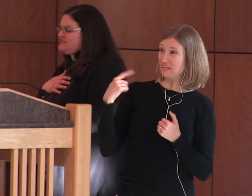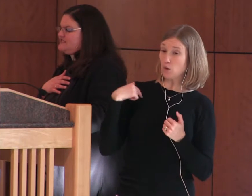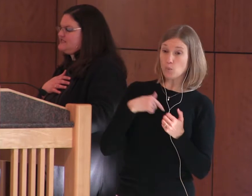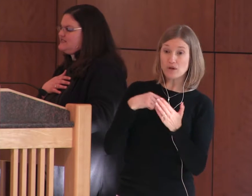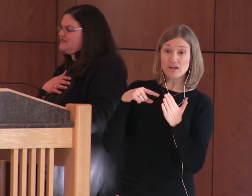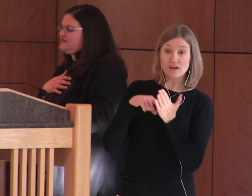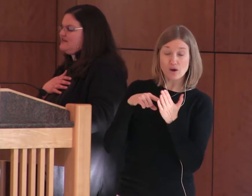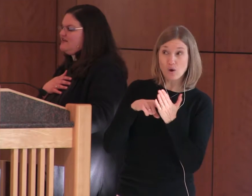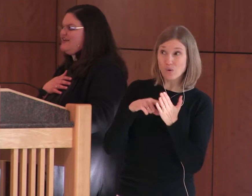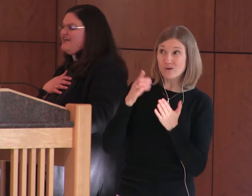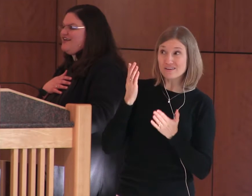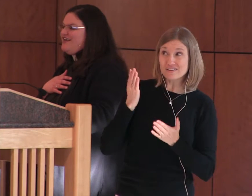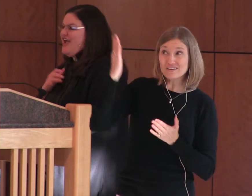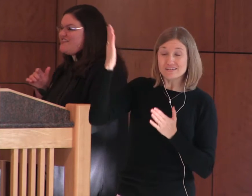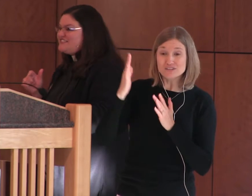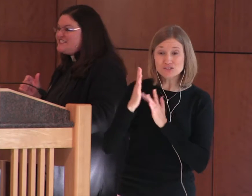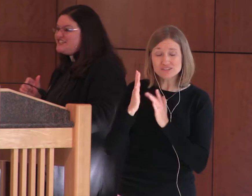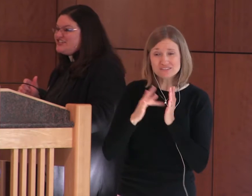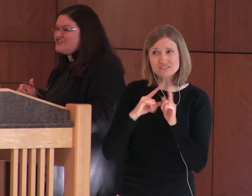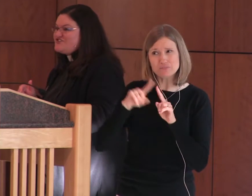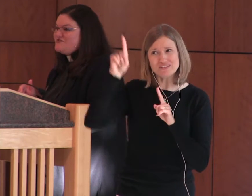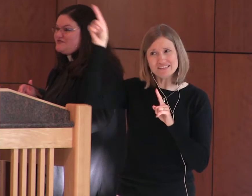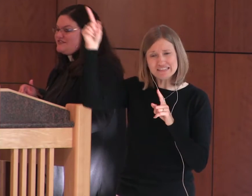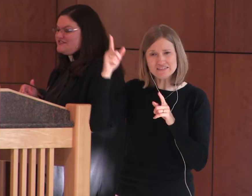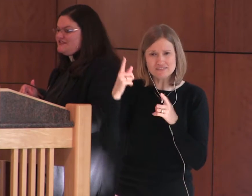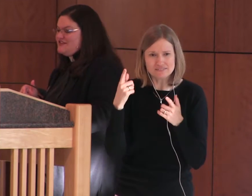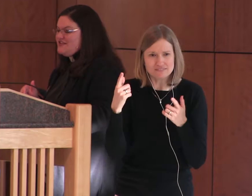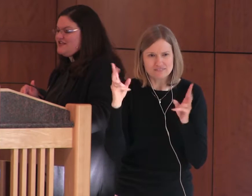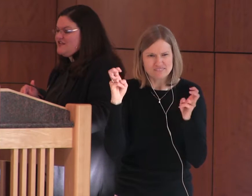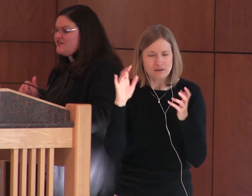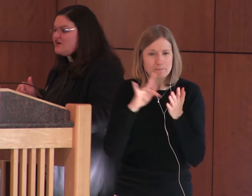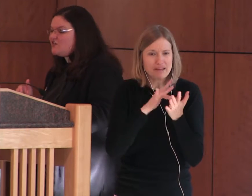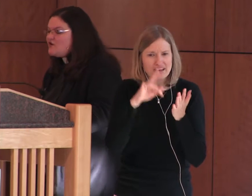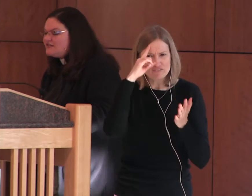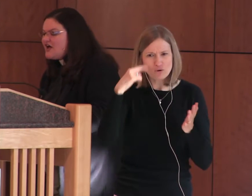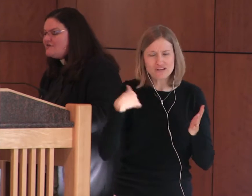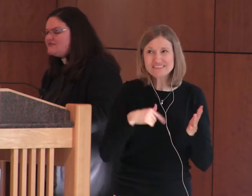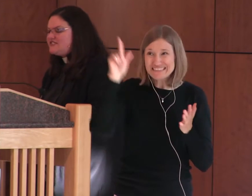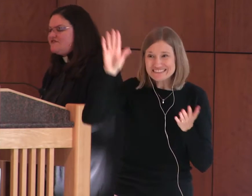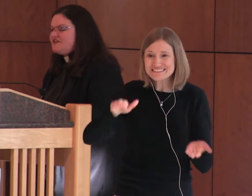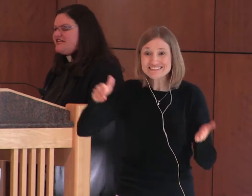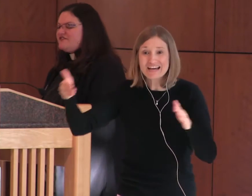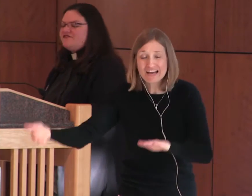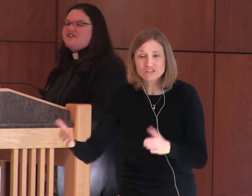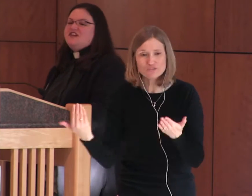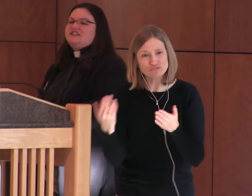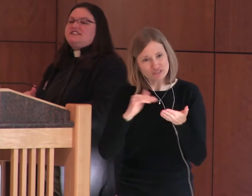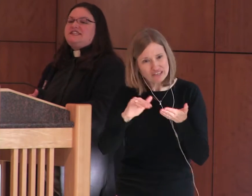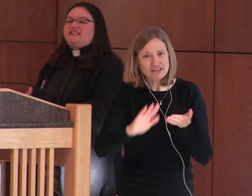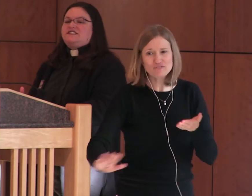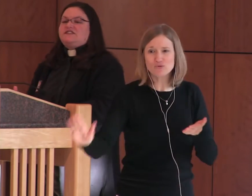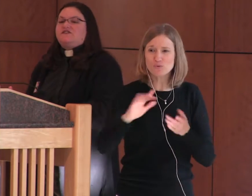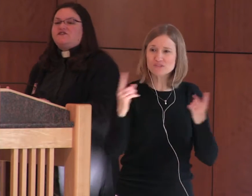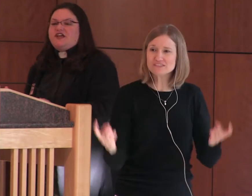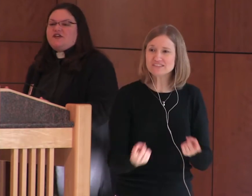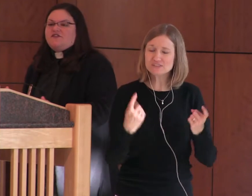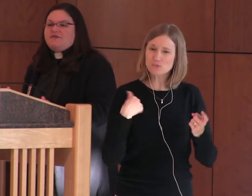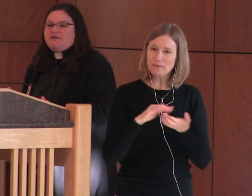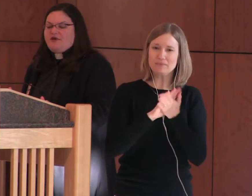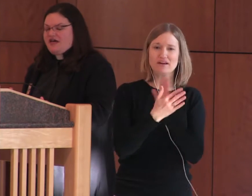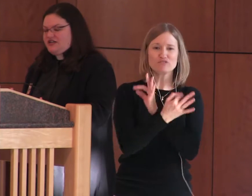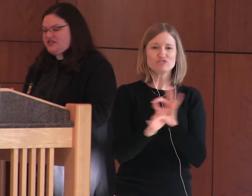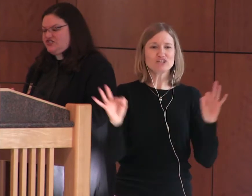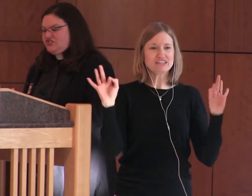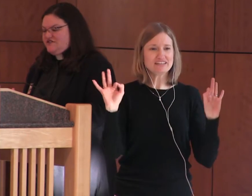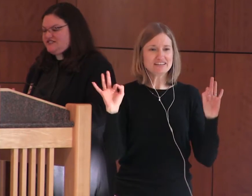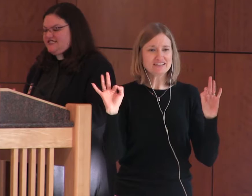by Jesus. And this is the good news, that our Lord comes to forgive, to set us free from